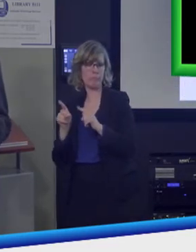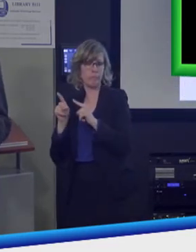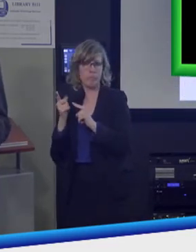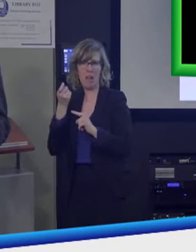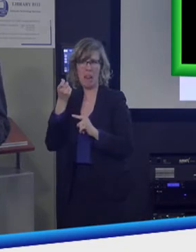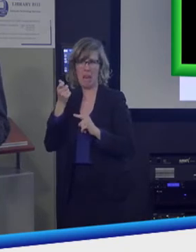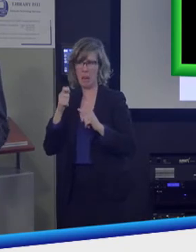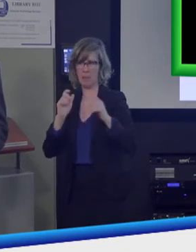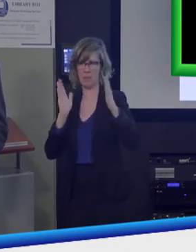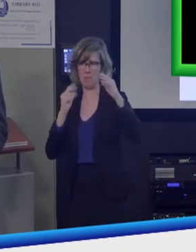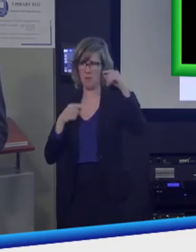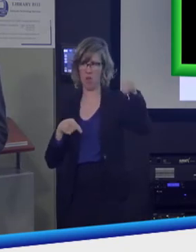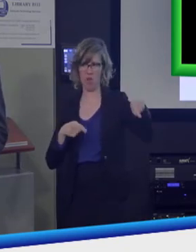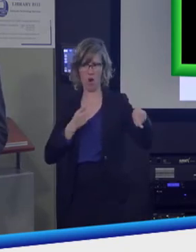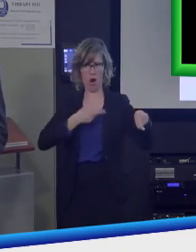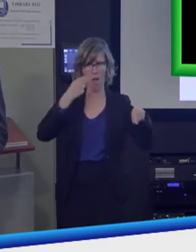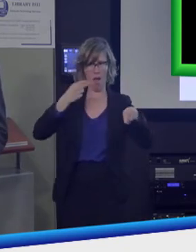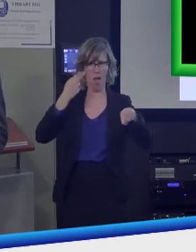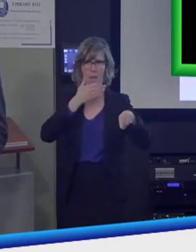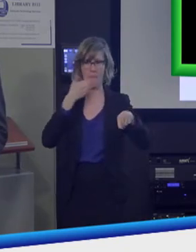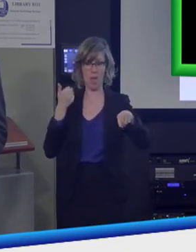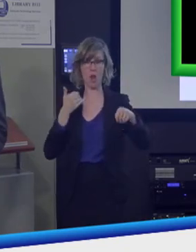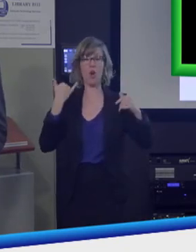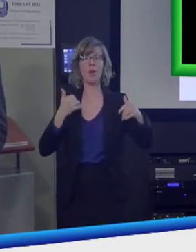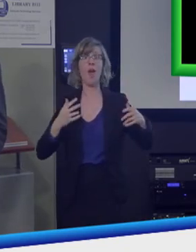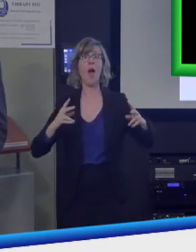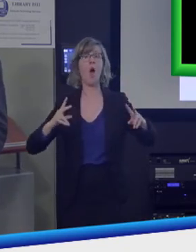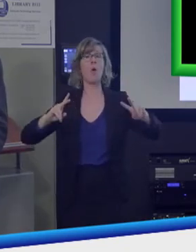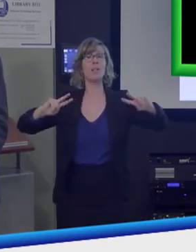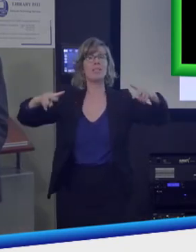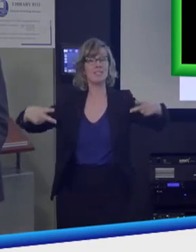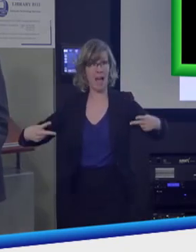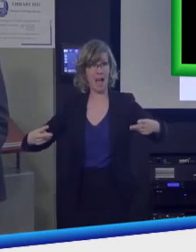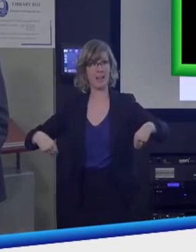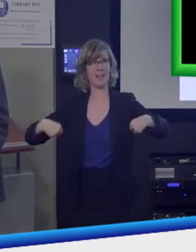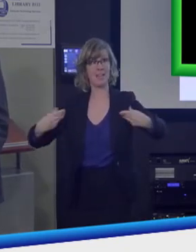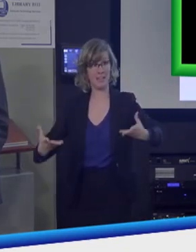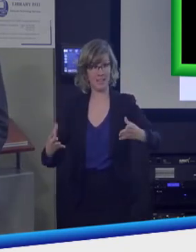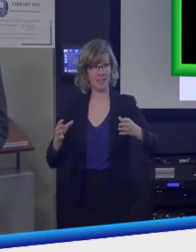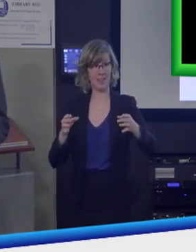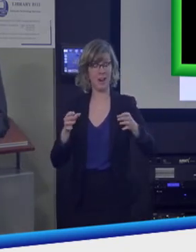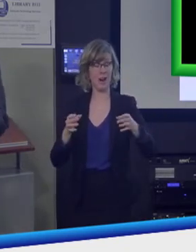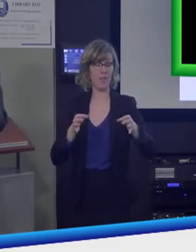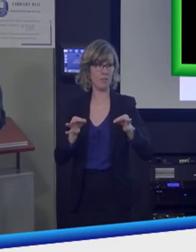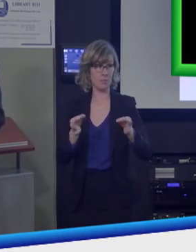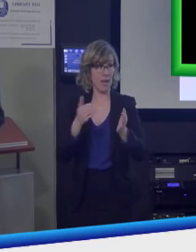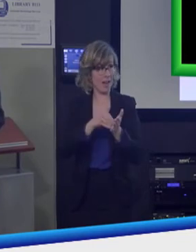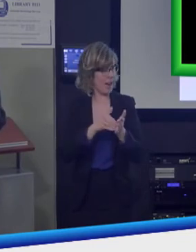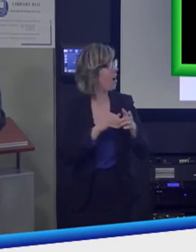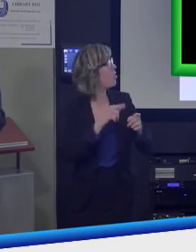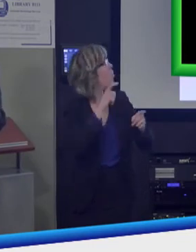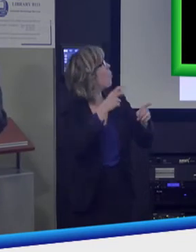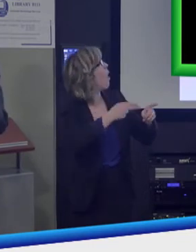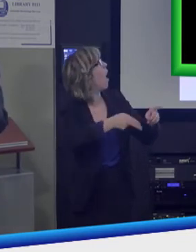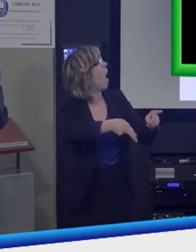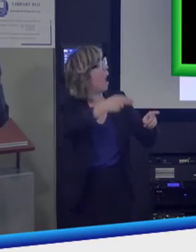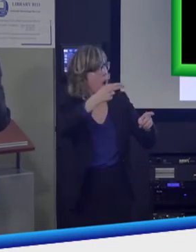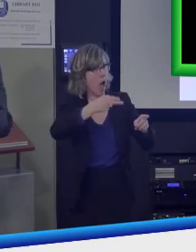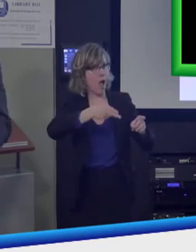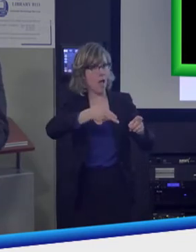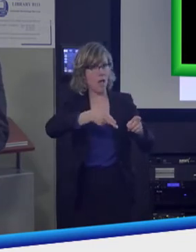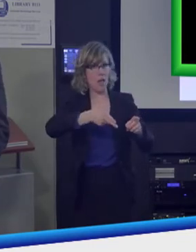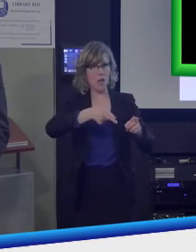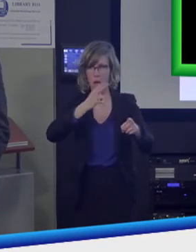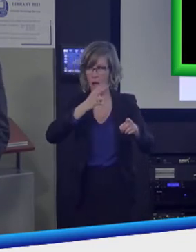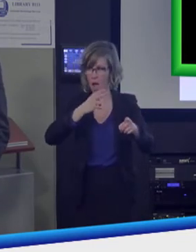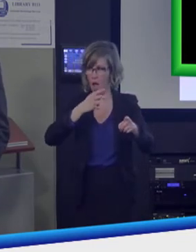Now we have the low-high group. Those are the green ones. They started low, but then they got the high training after. And as soon as they got some high training, they did